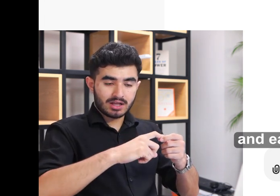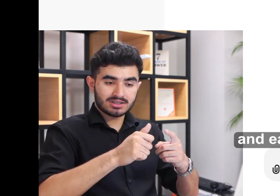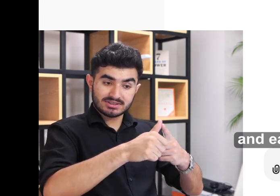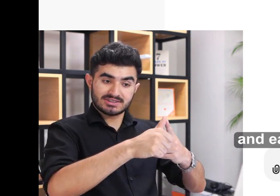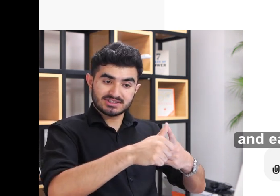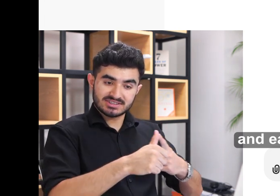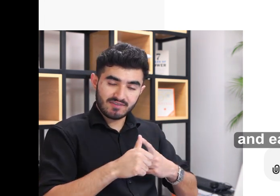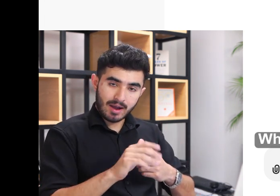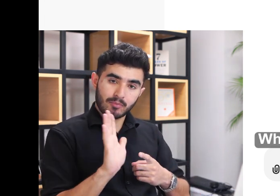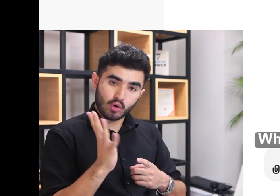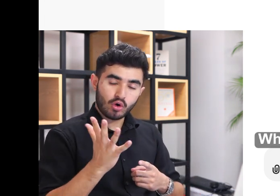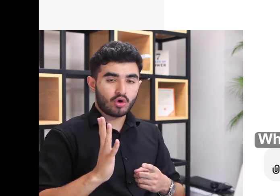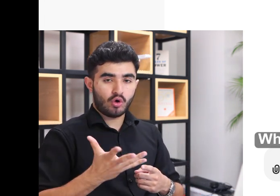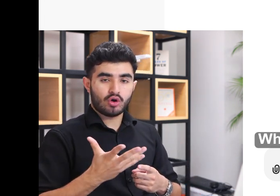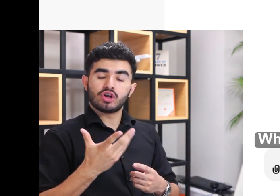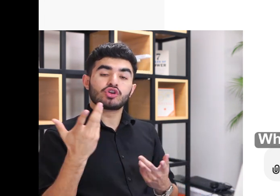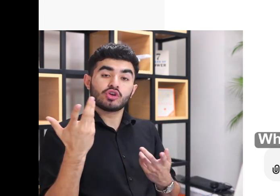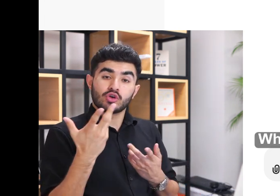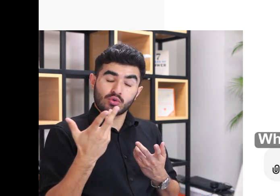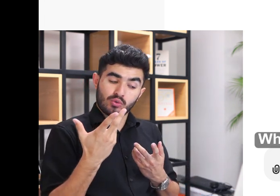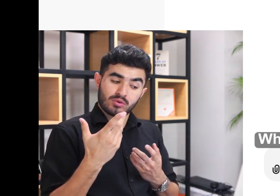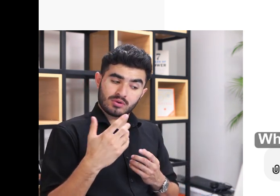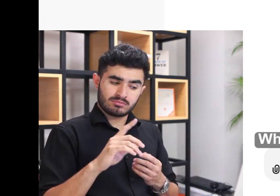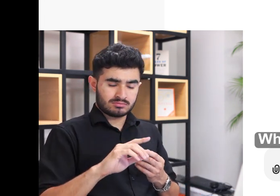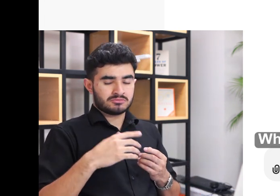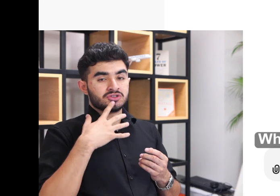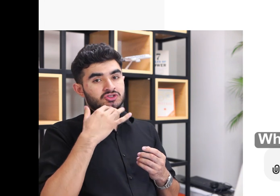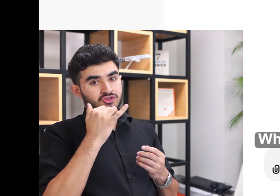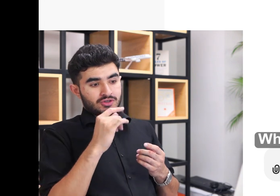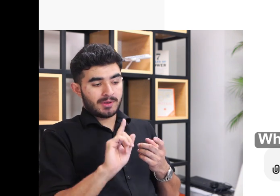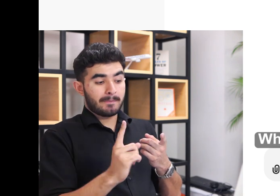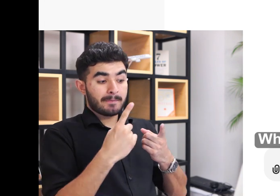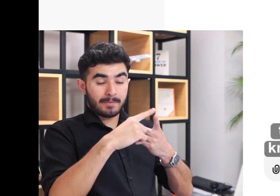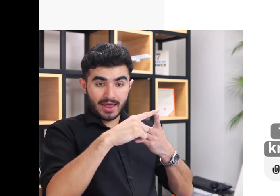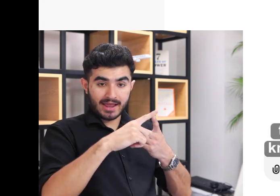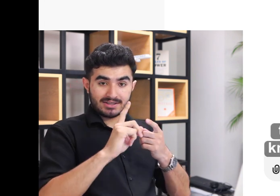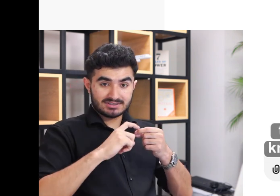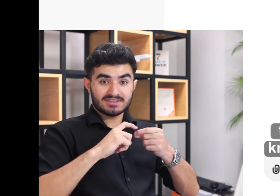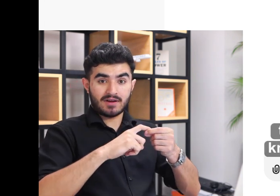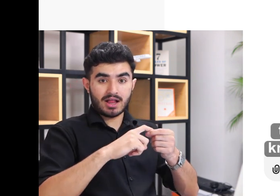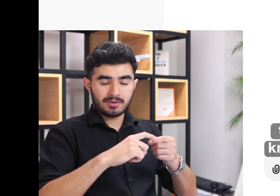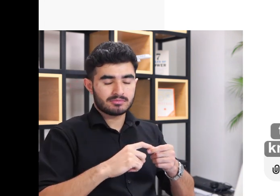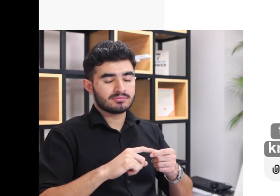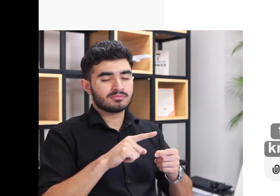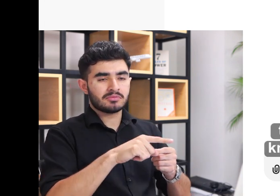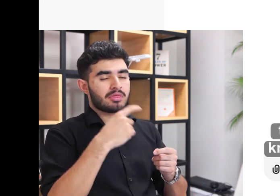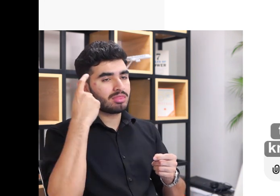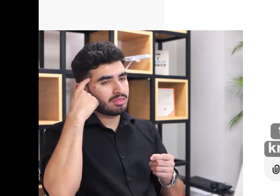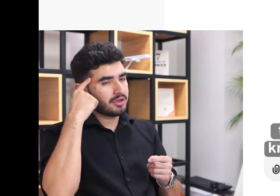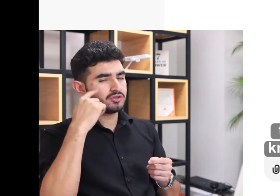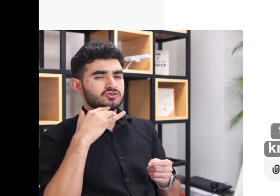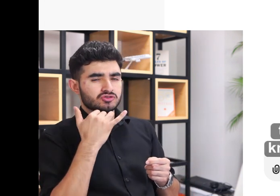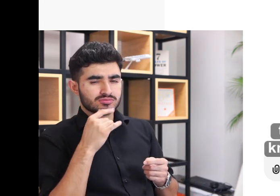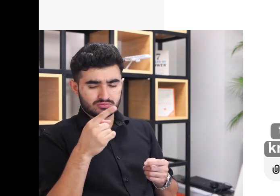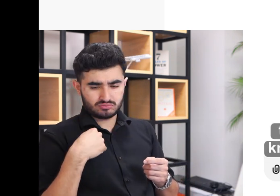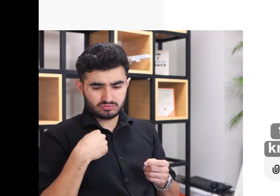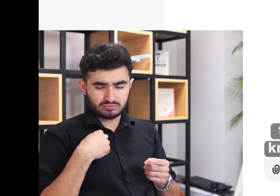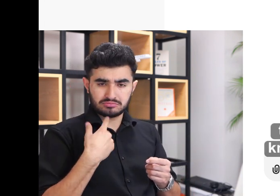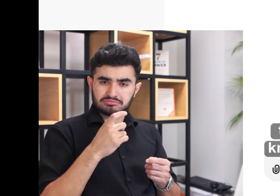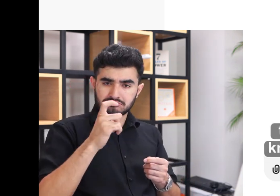different answer. Why? Because in the first question, the AI might think you want to know about the technical details